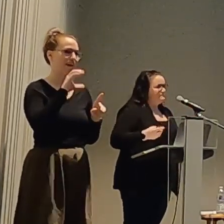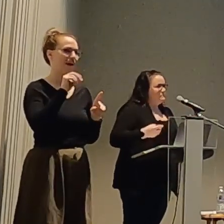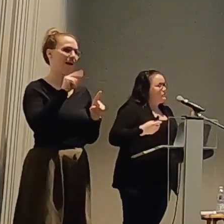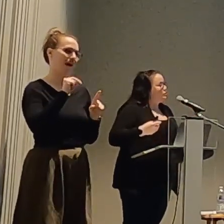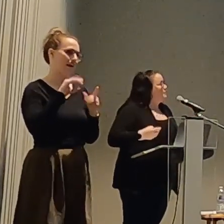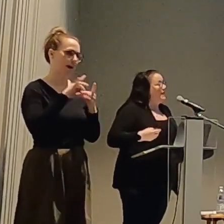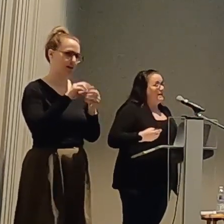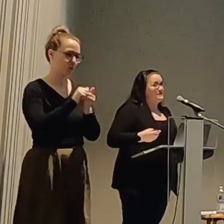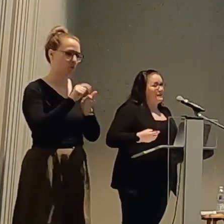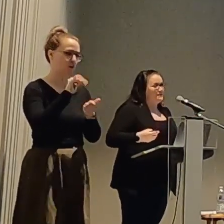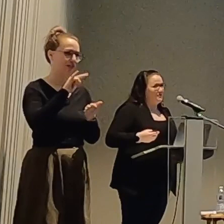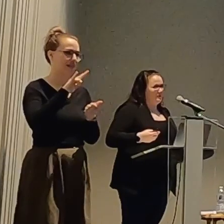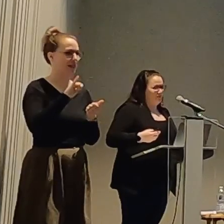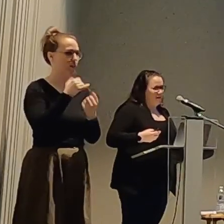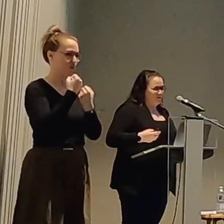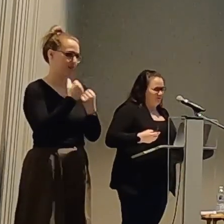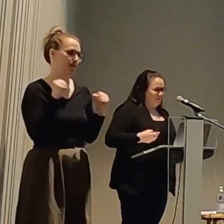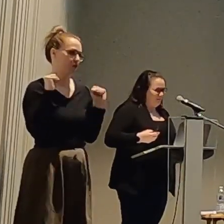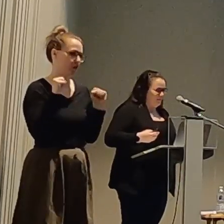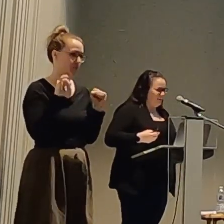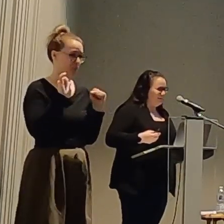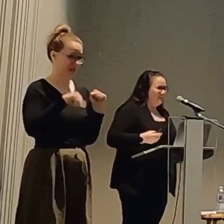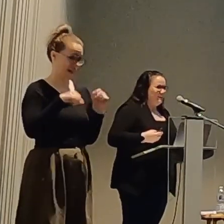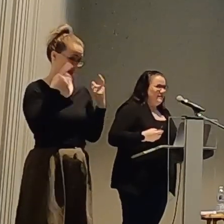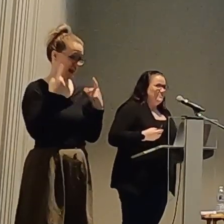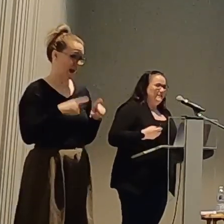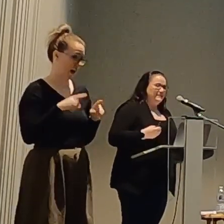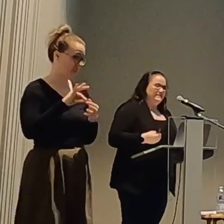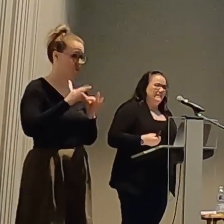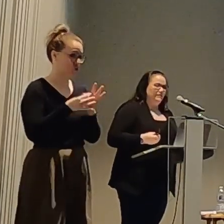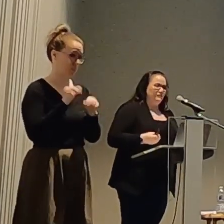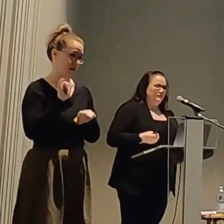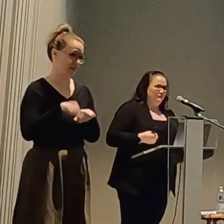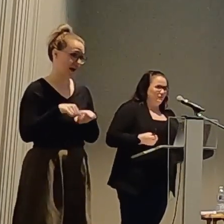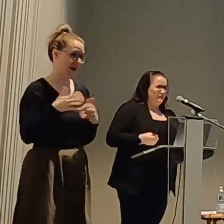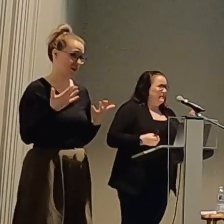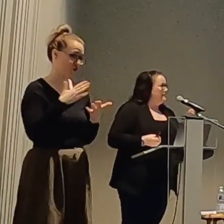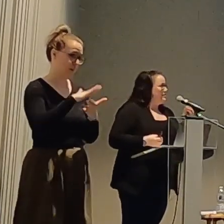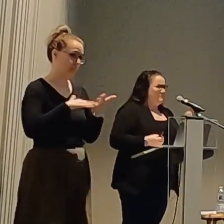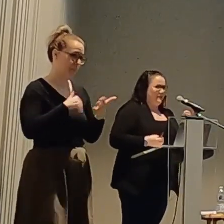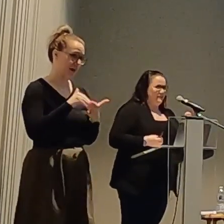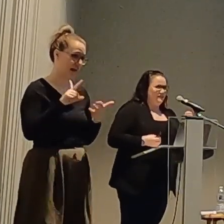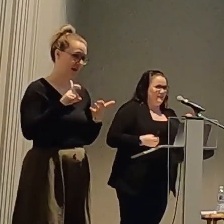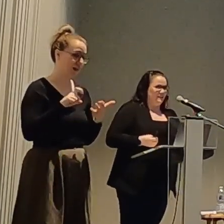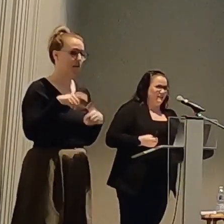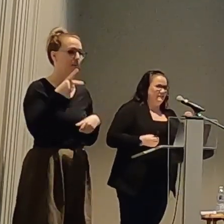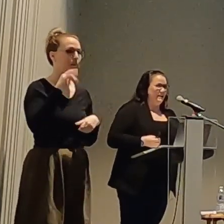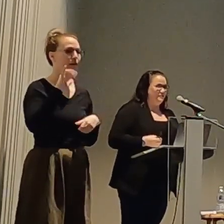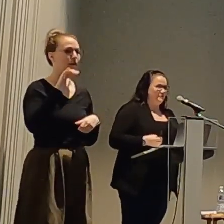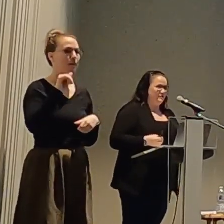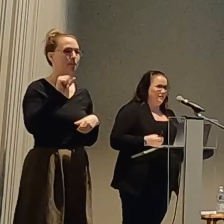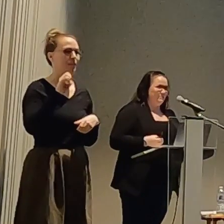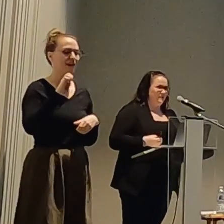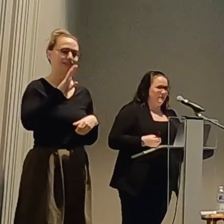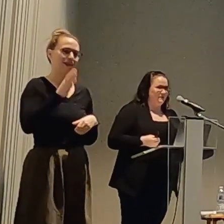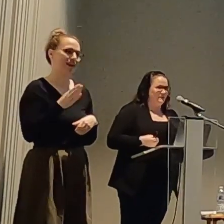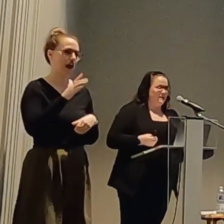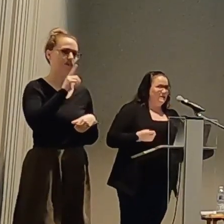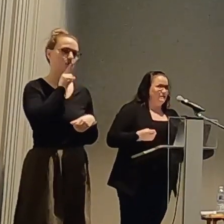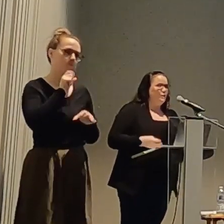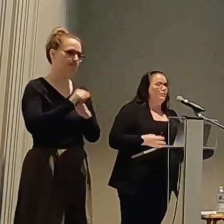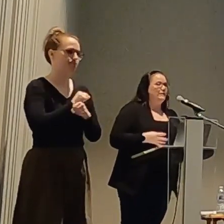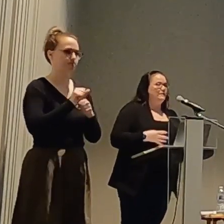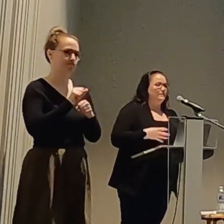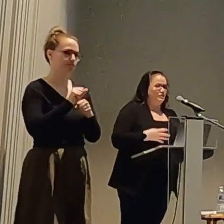liberty. So perhaps that's what we've got going on there. But he's never fully committed to telling us how to interpret